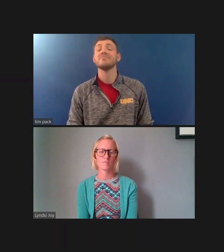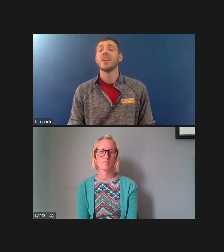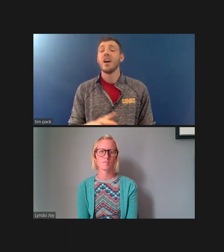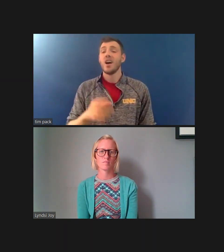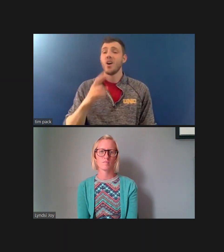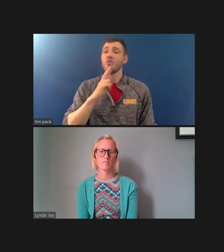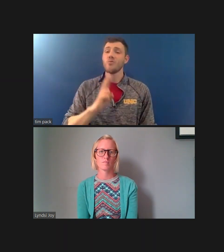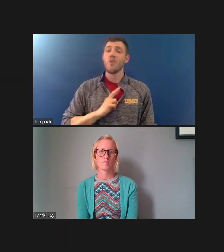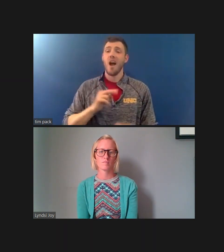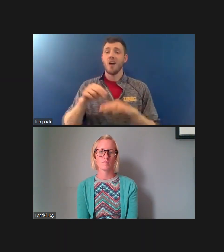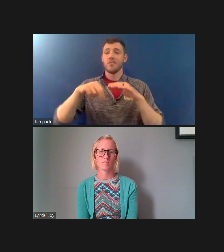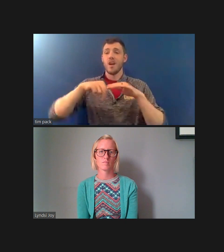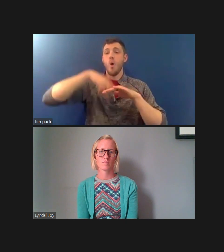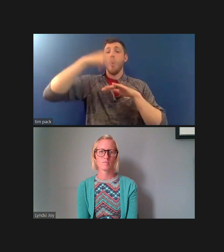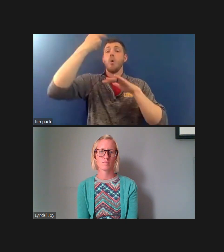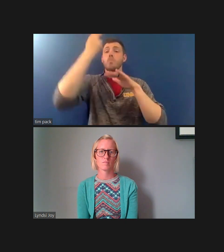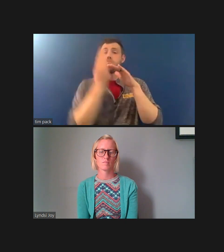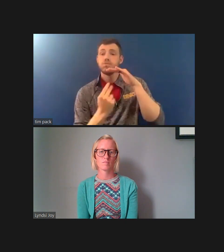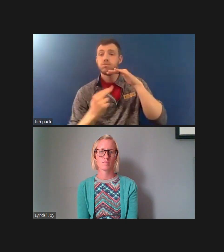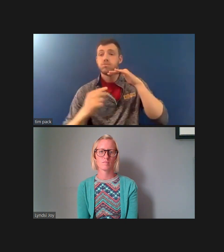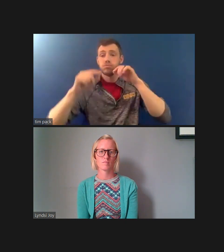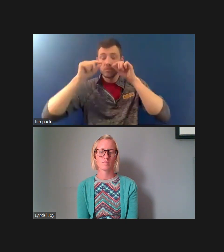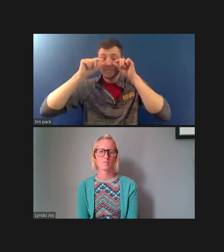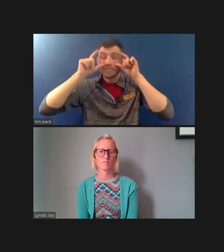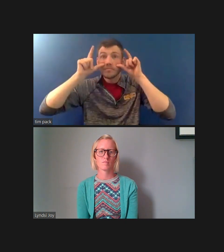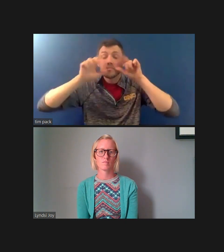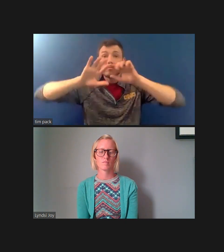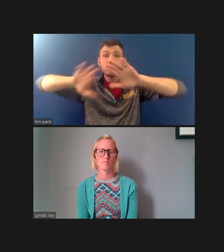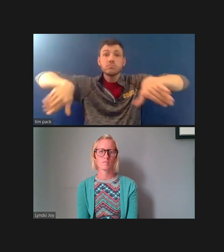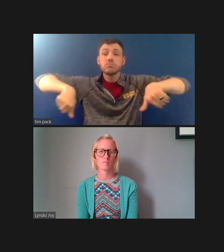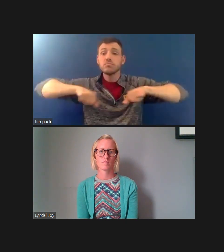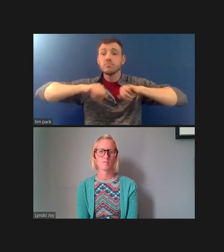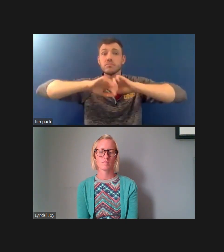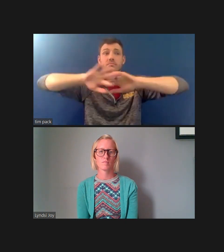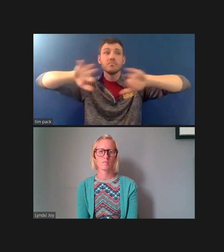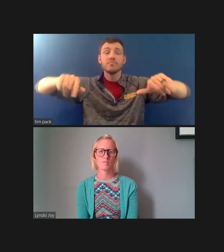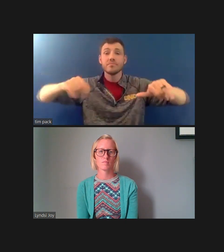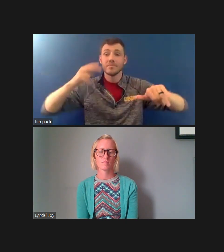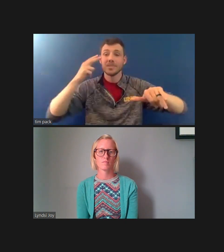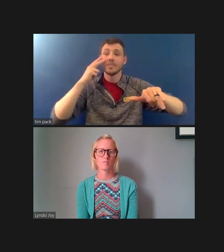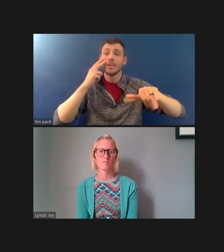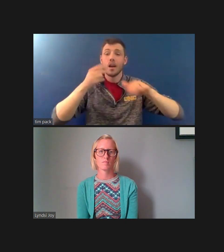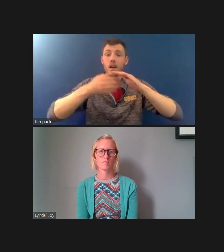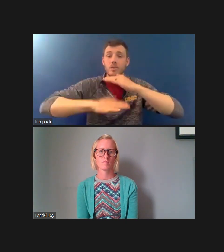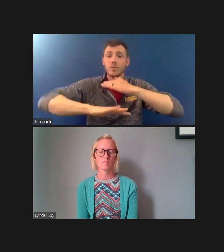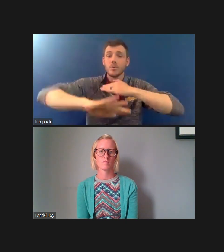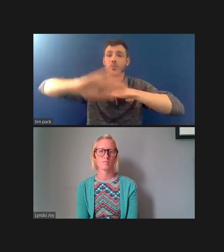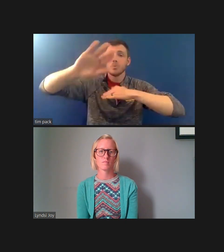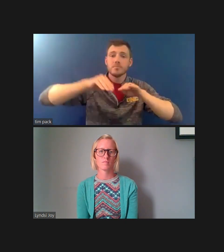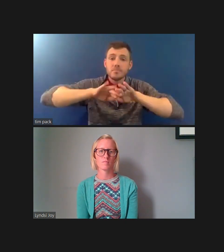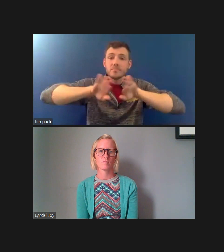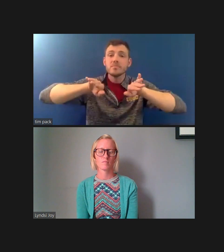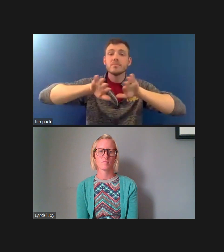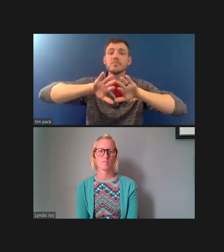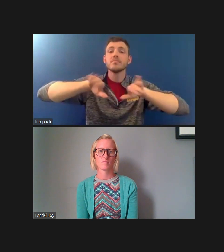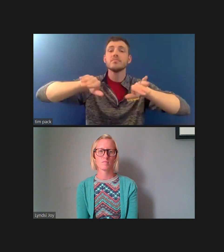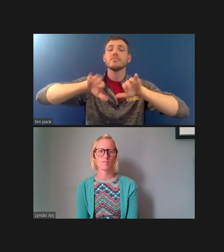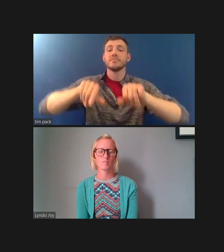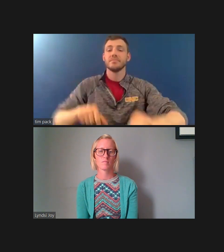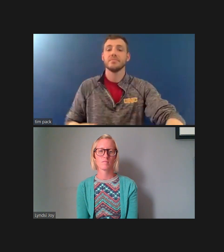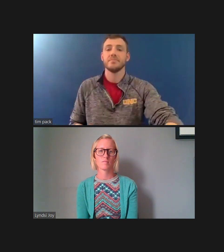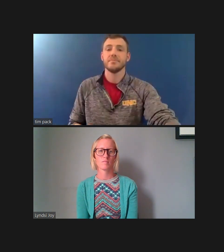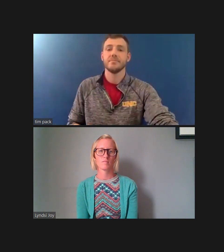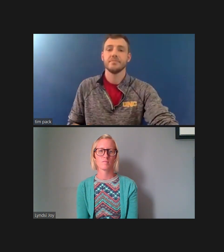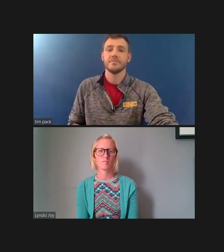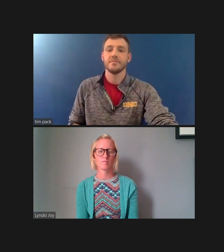and swam underwater with his eyes open. The sandy edge of the pool loomed up like a hillside. He turned over, holding his nose, and a